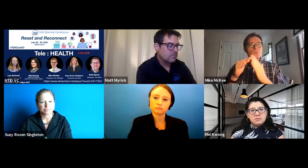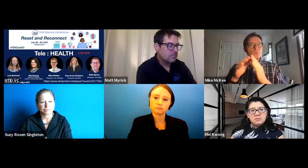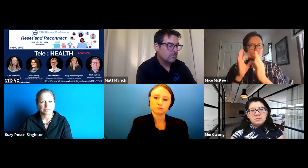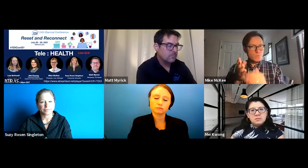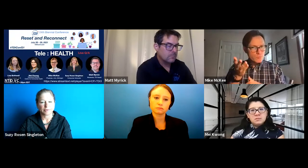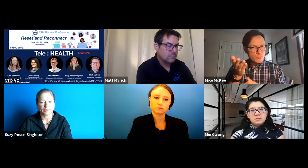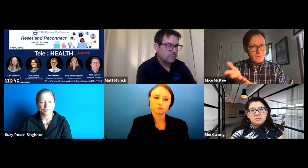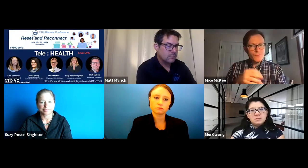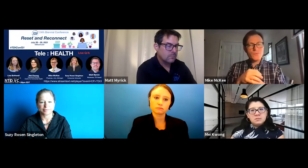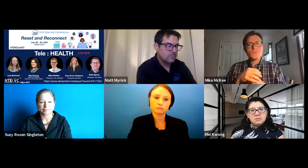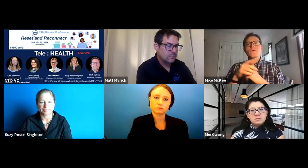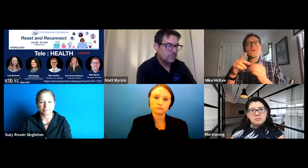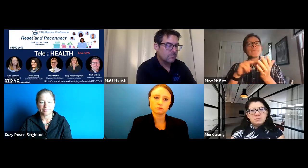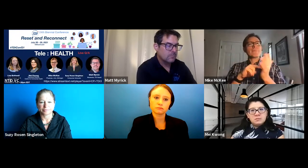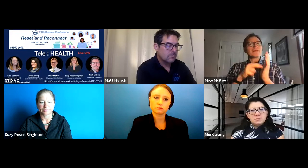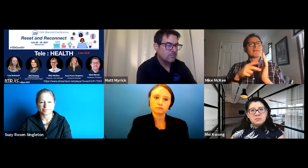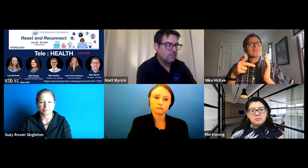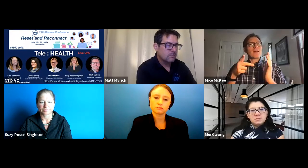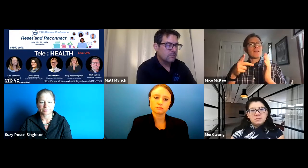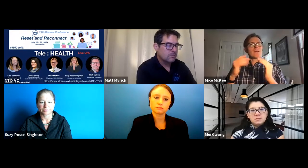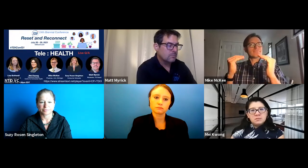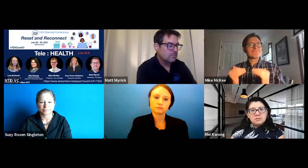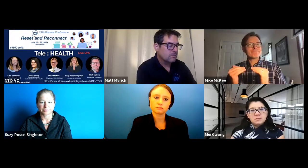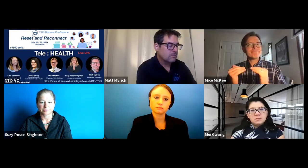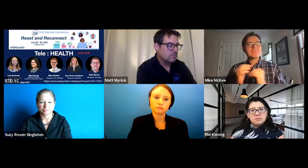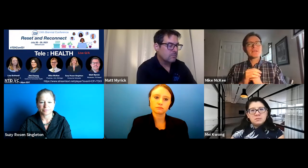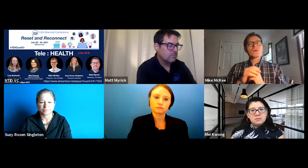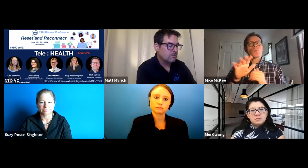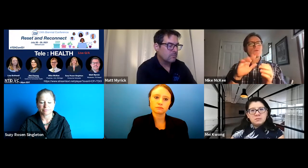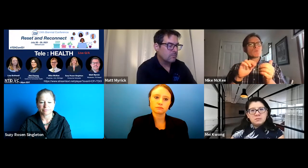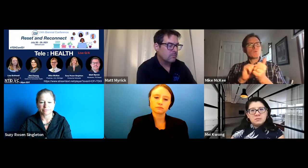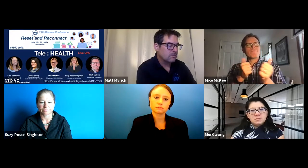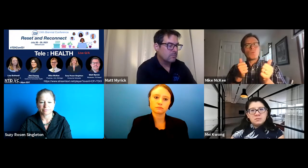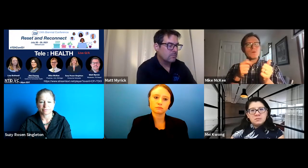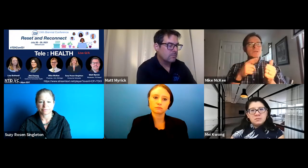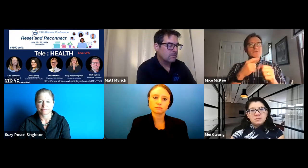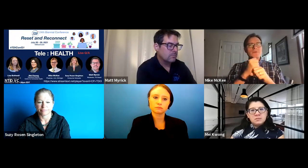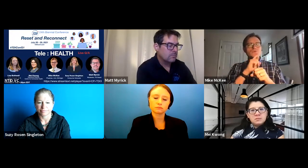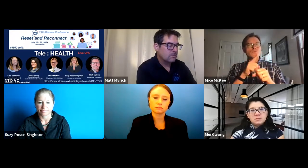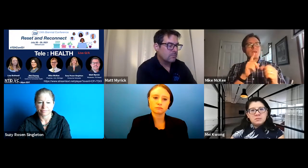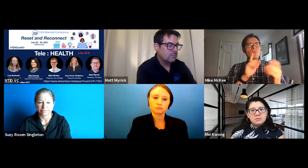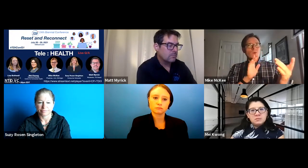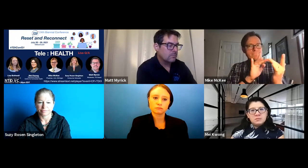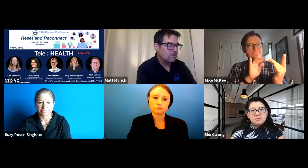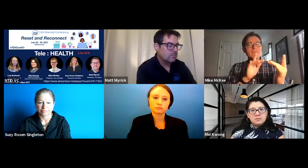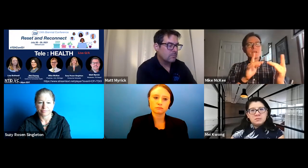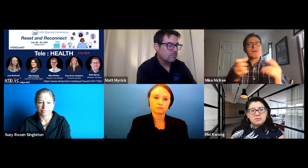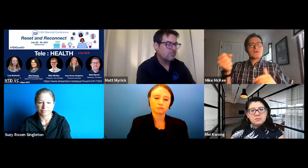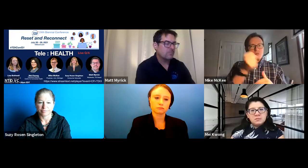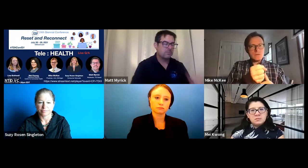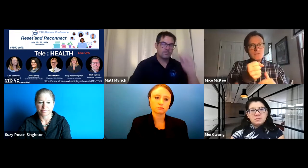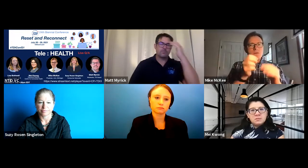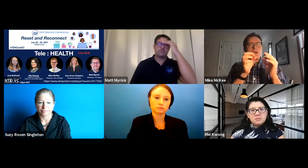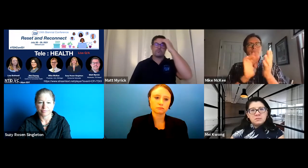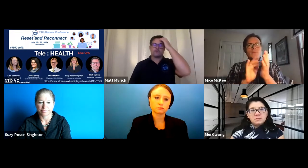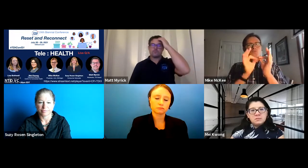VRS interpreter may not be medically certified. They are community interpreter, meaning that they're not really a skilled medical